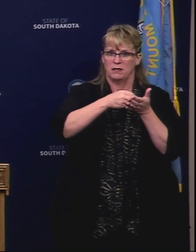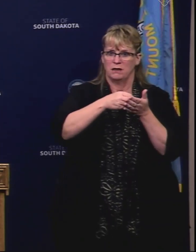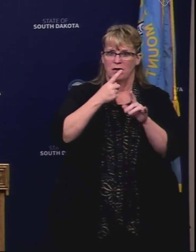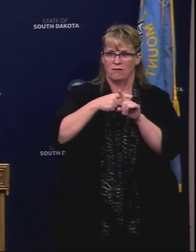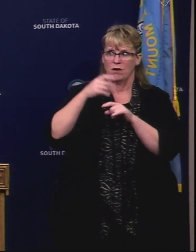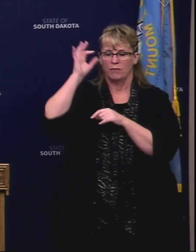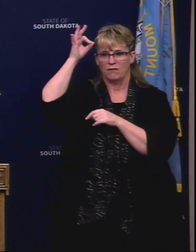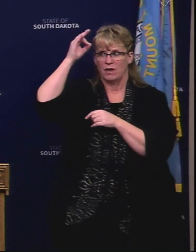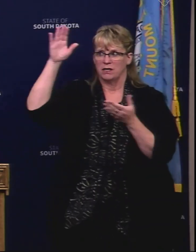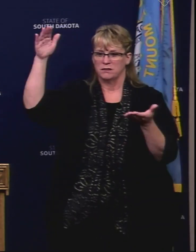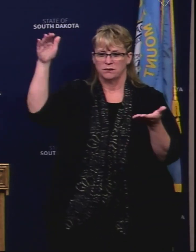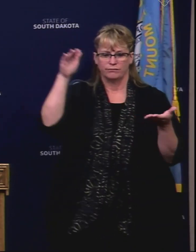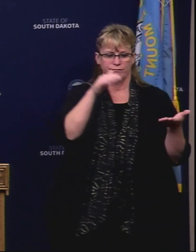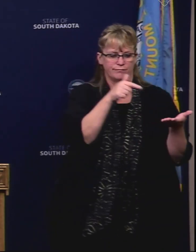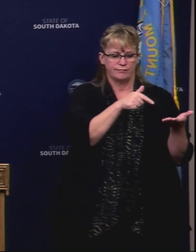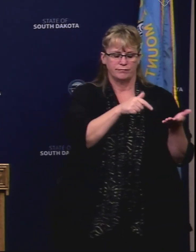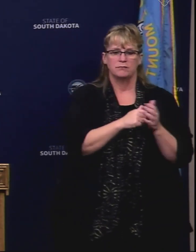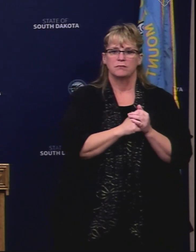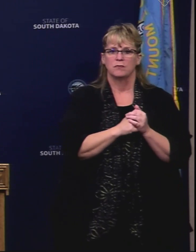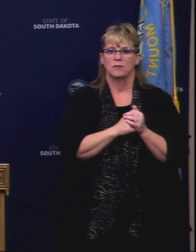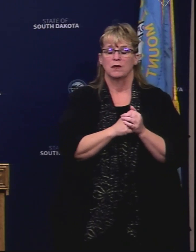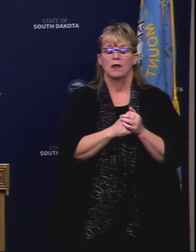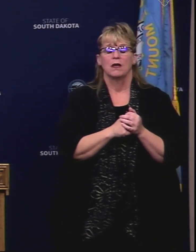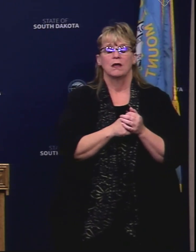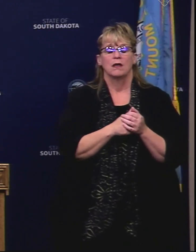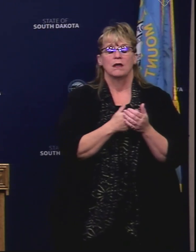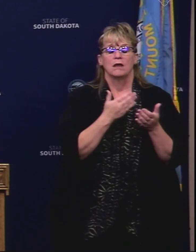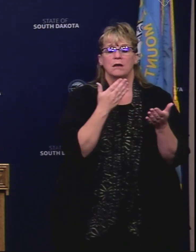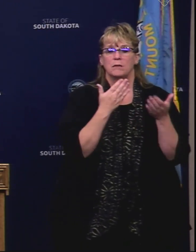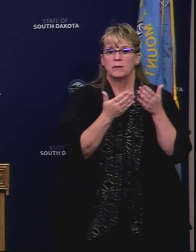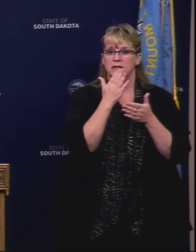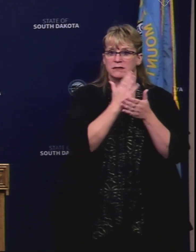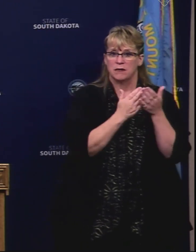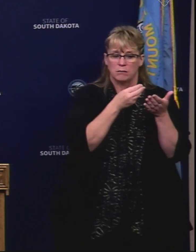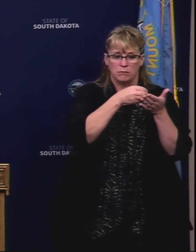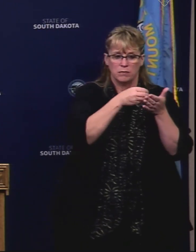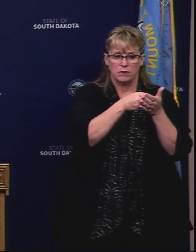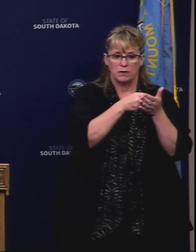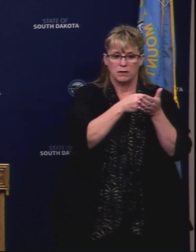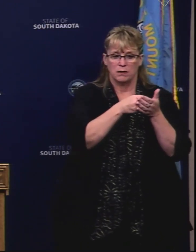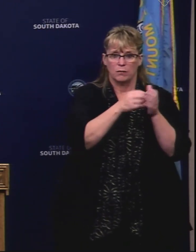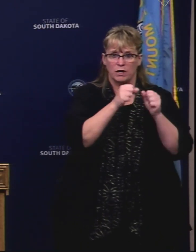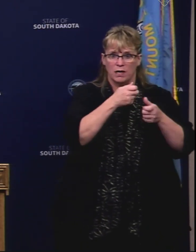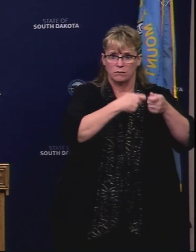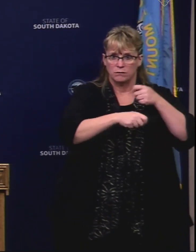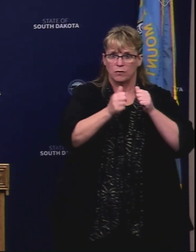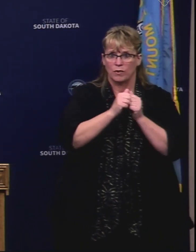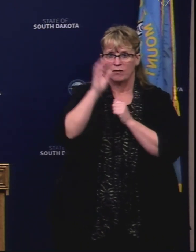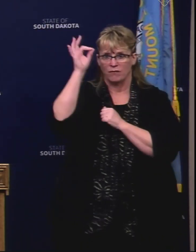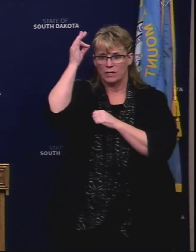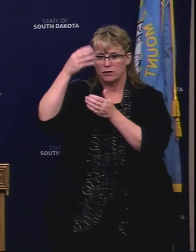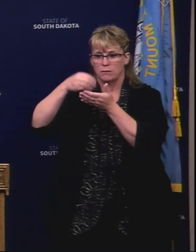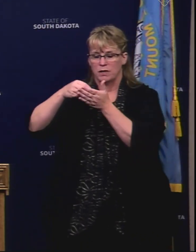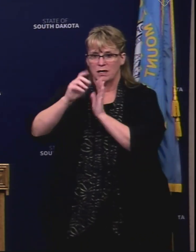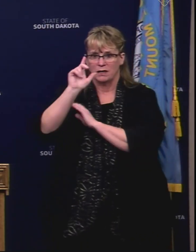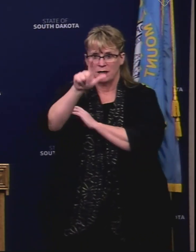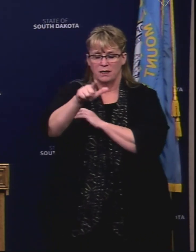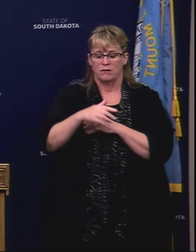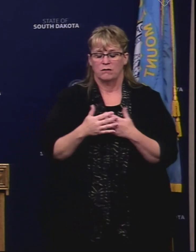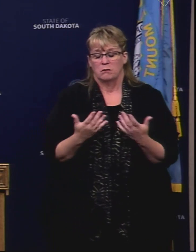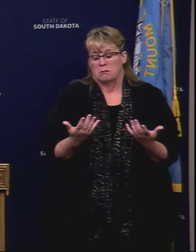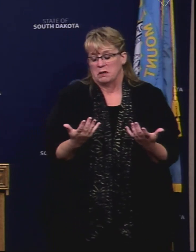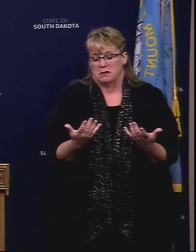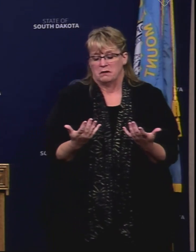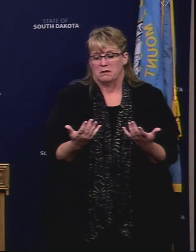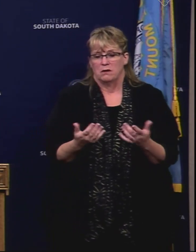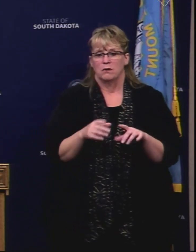we're finding that we may be able to use some funds and replenish them with federal dollars later on. So that's some of the